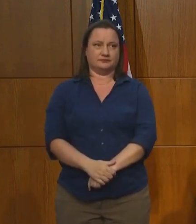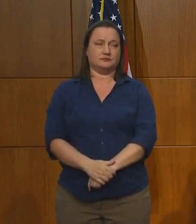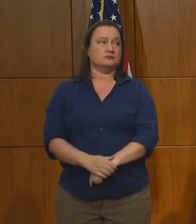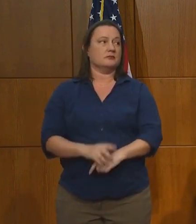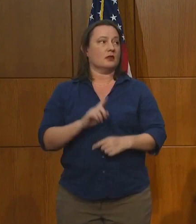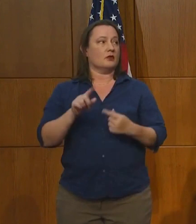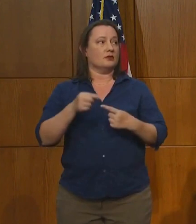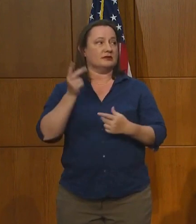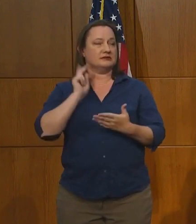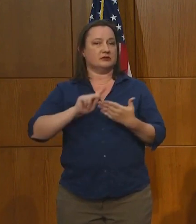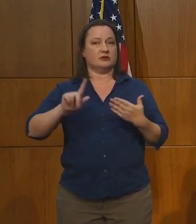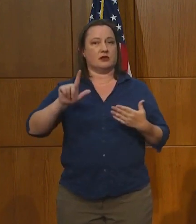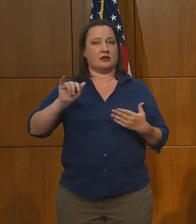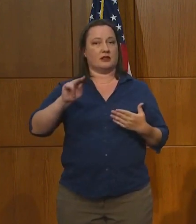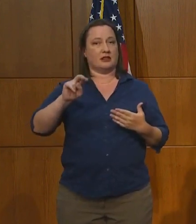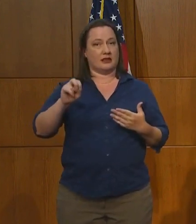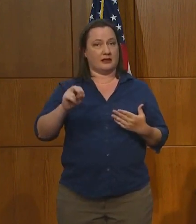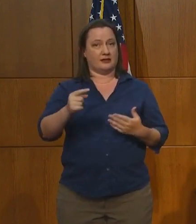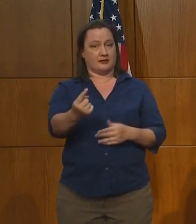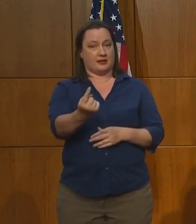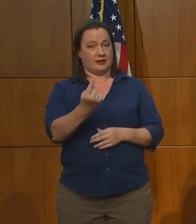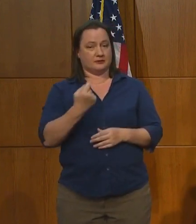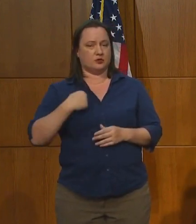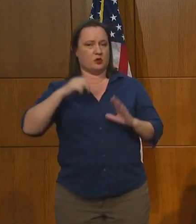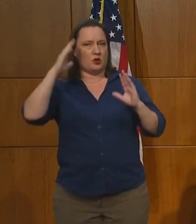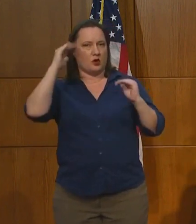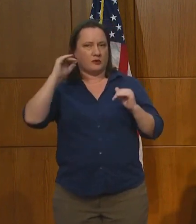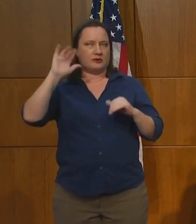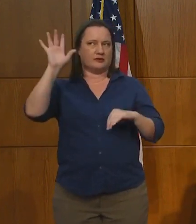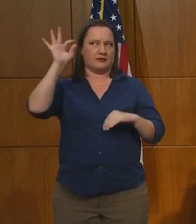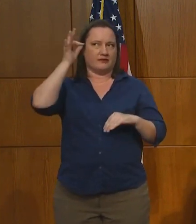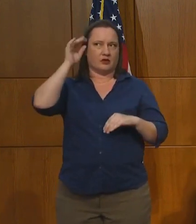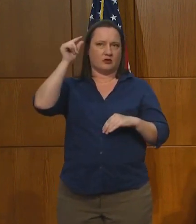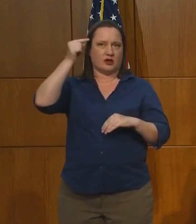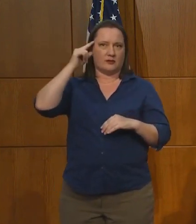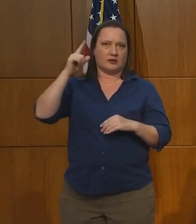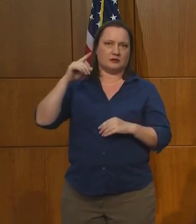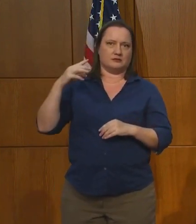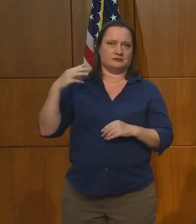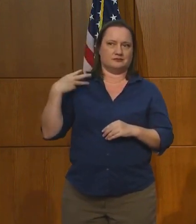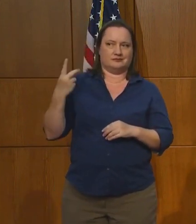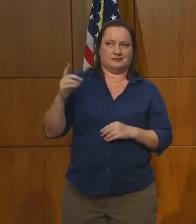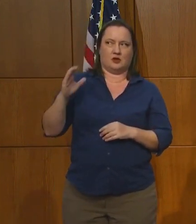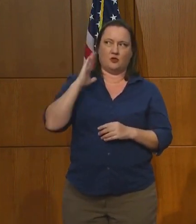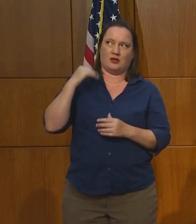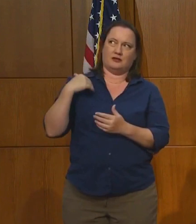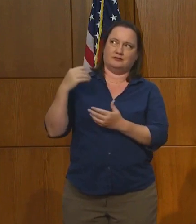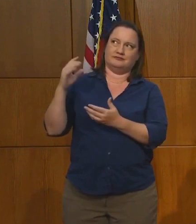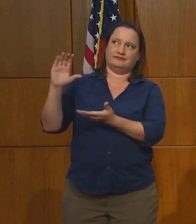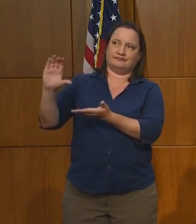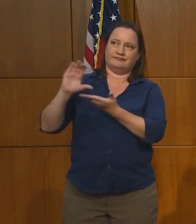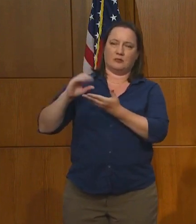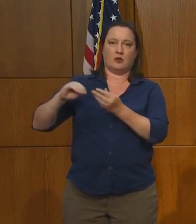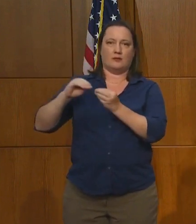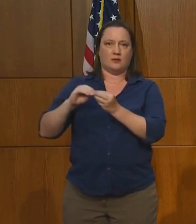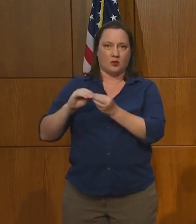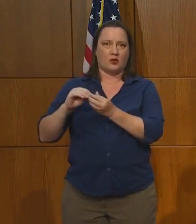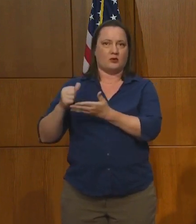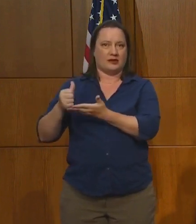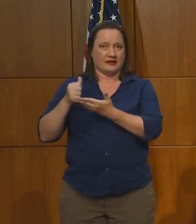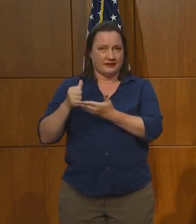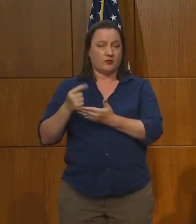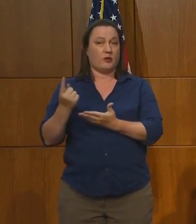that that the federal government, that Washington will have more relief for us. And one of the things that we've asked for is